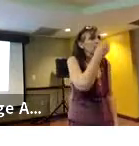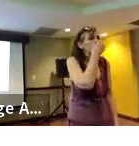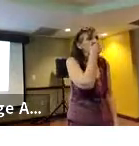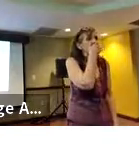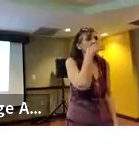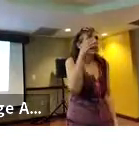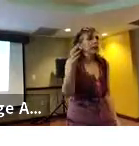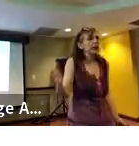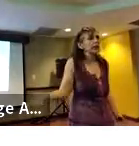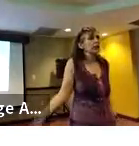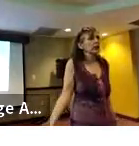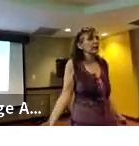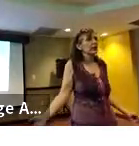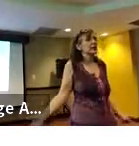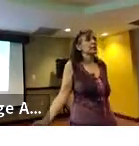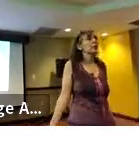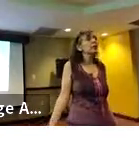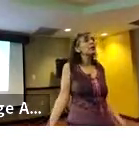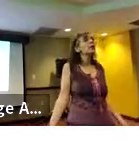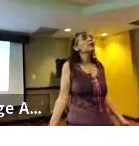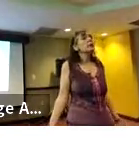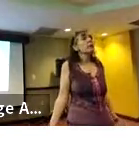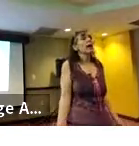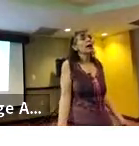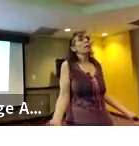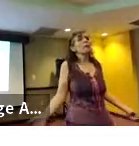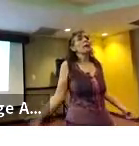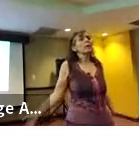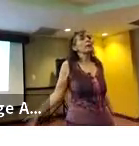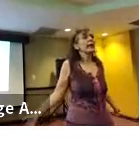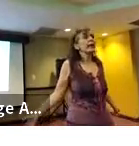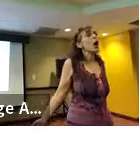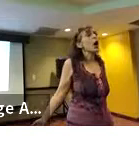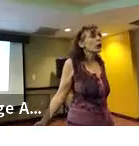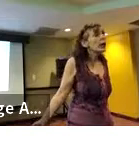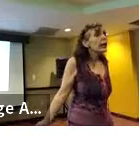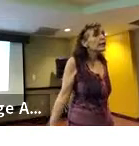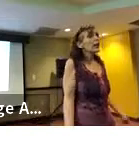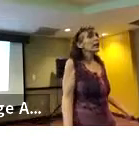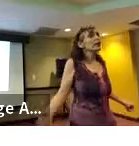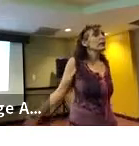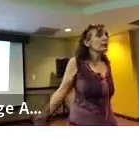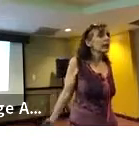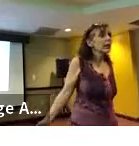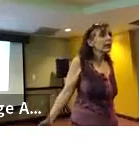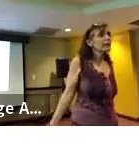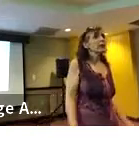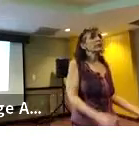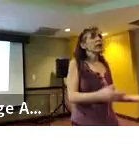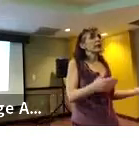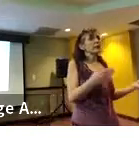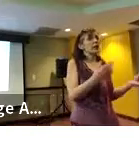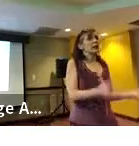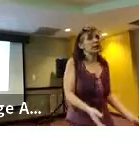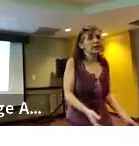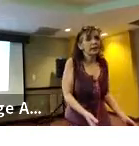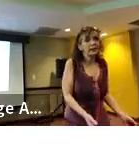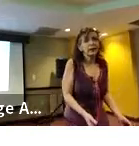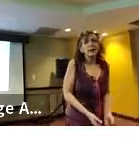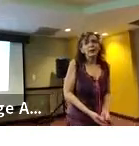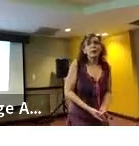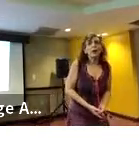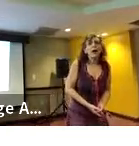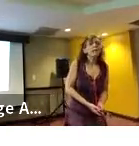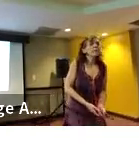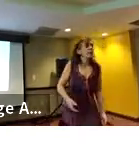I'm like, oh my God, I'm gonna do an accessibility. my keynote is on accessibility in front of Dr. John